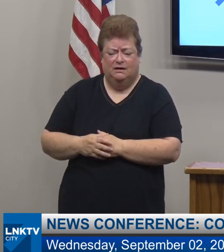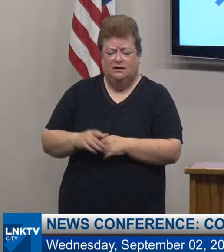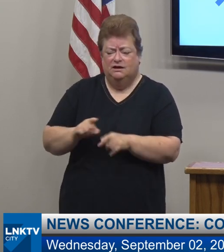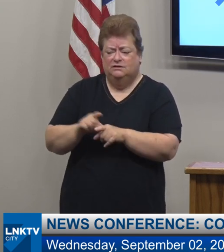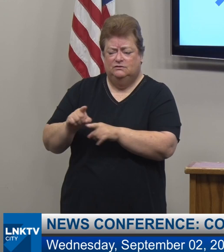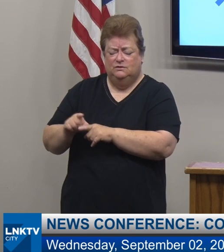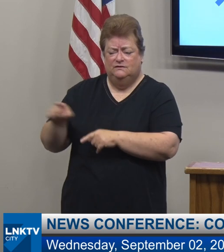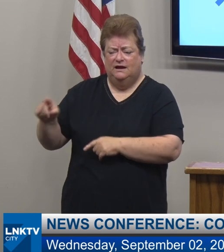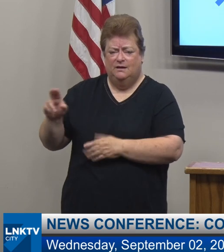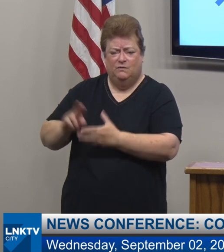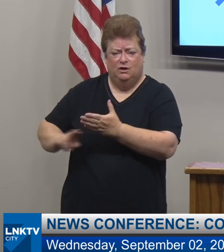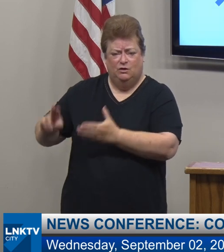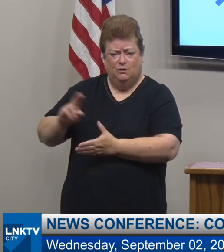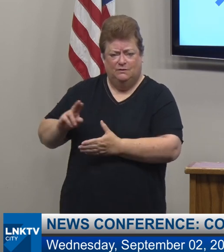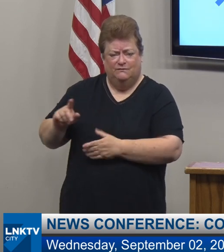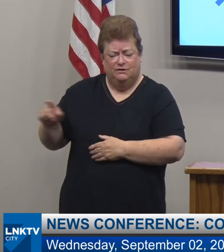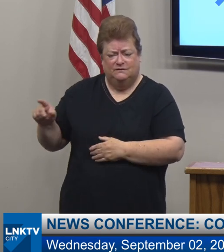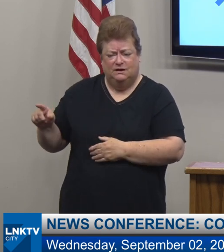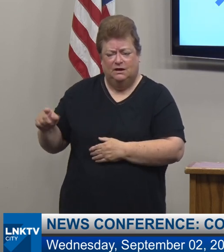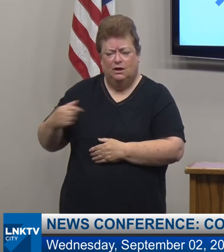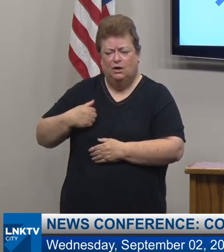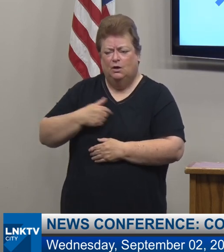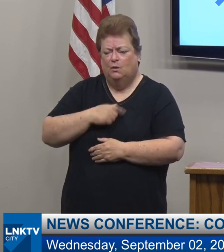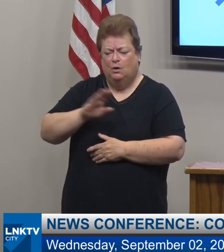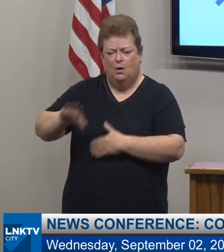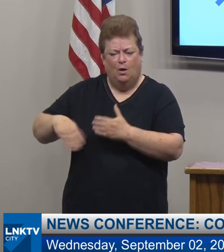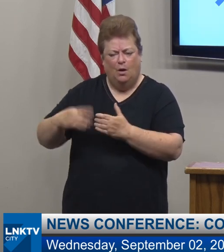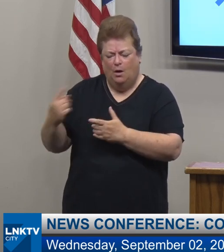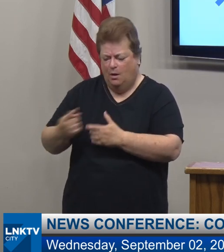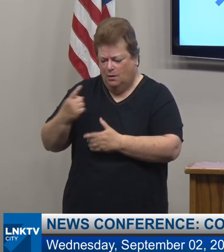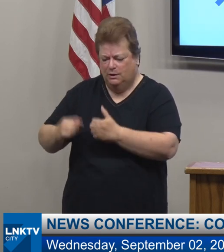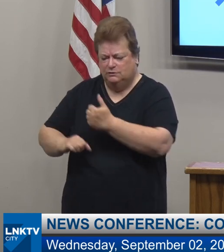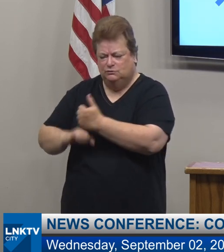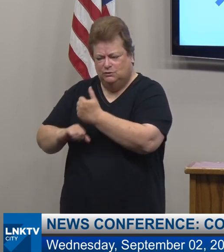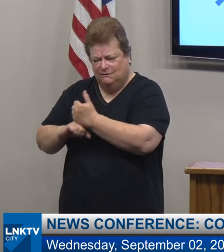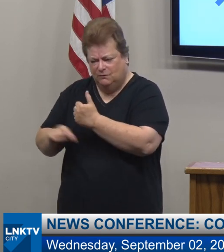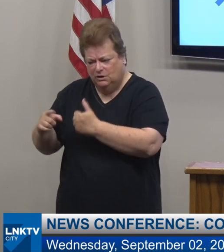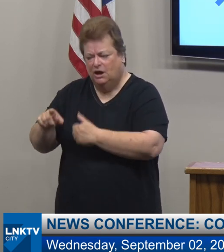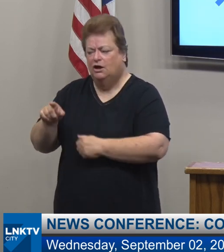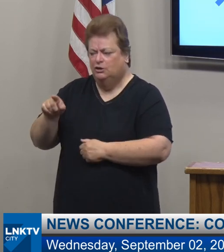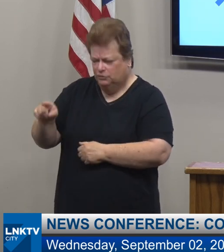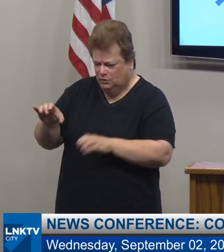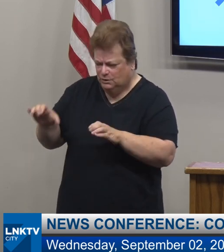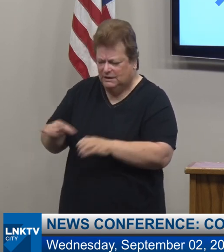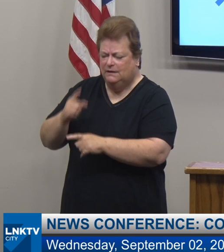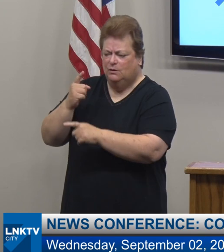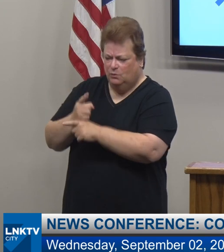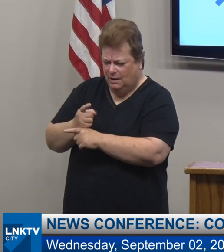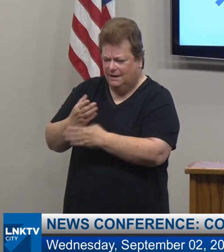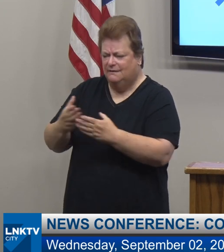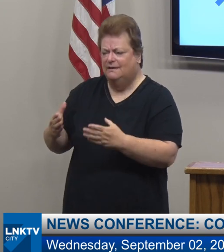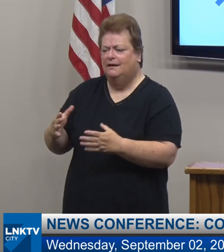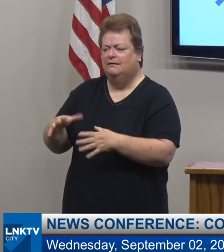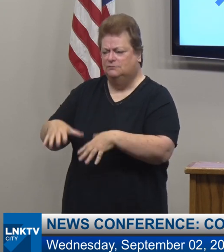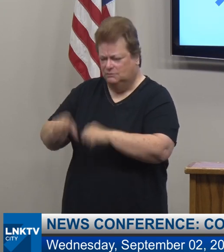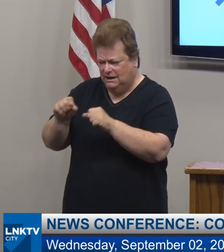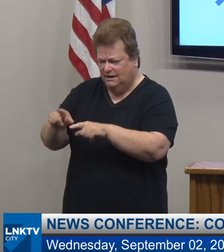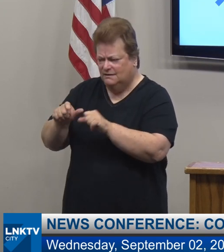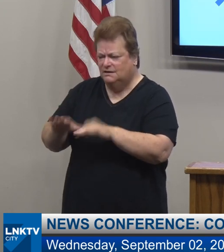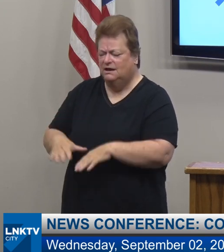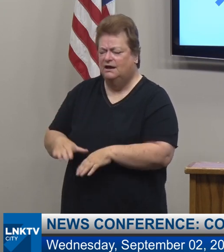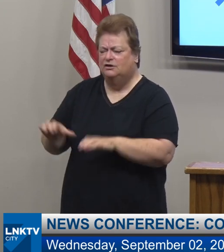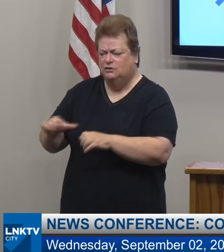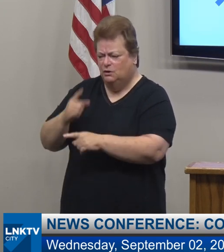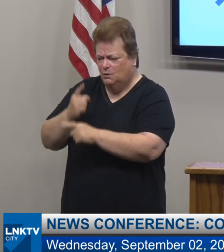university has done, we are always reinforcing to them that, you know, they did the right thing getting tested. They're doing the right thing for themselves,